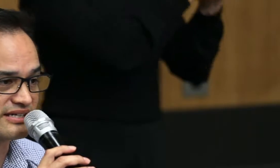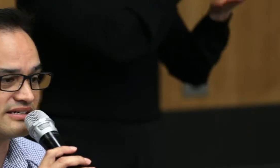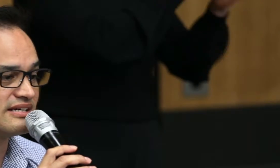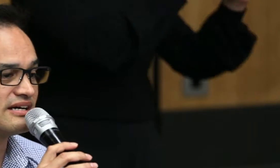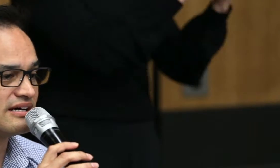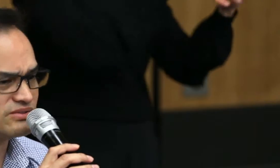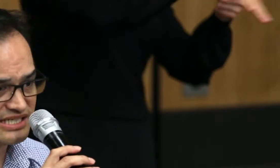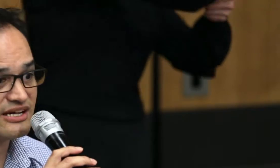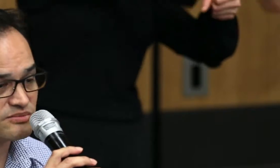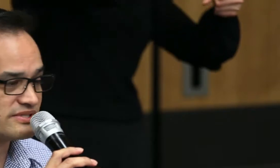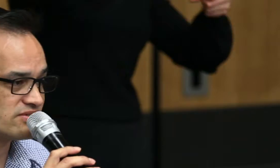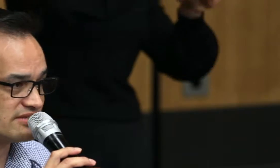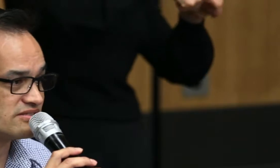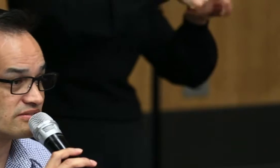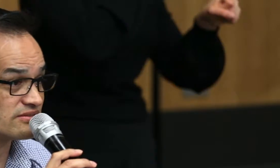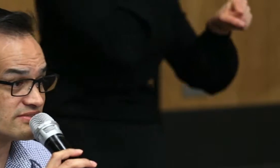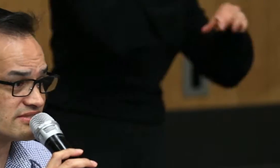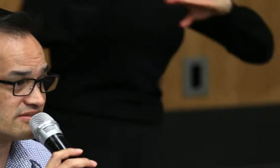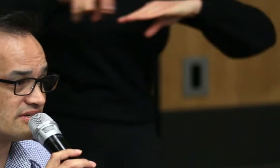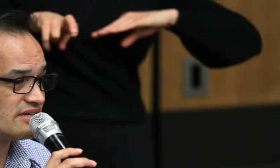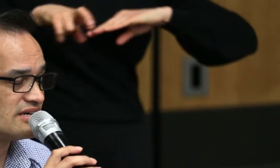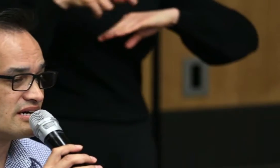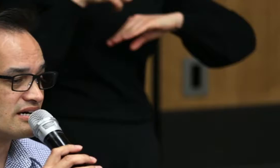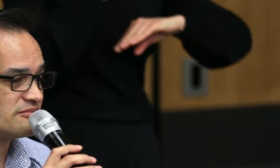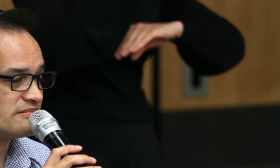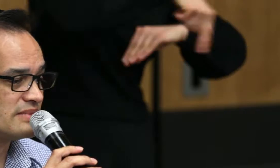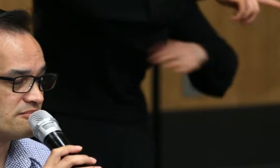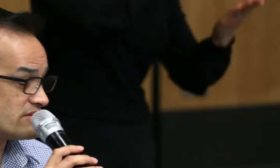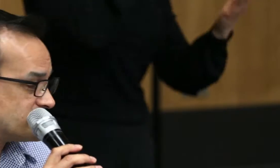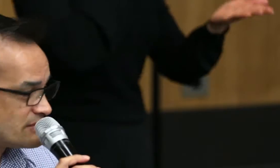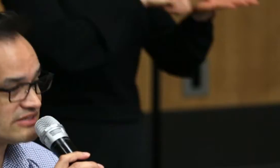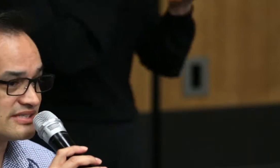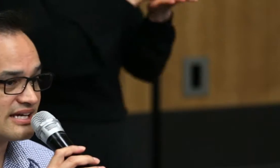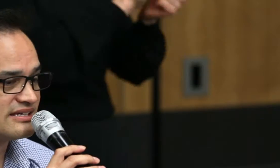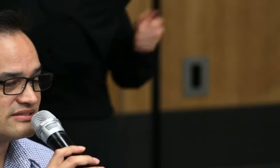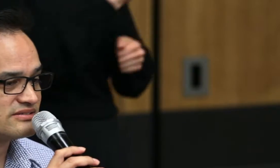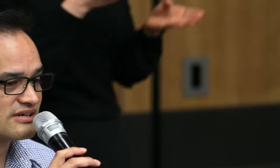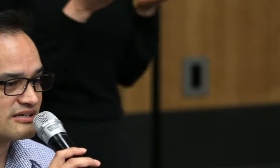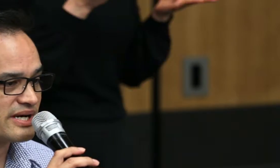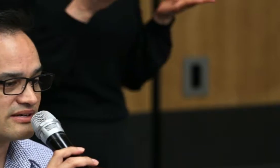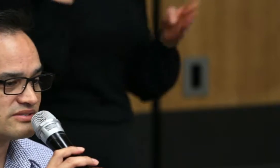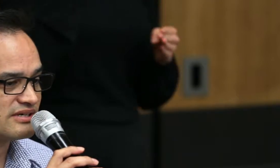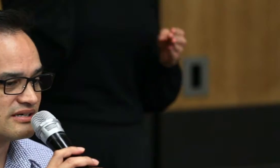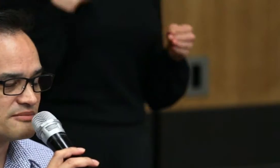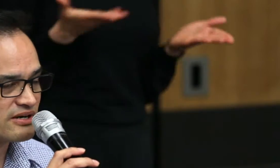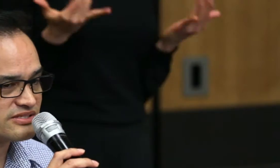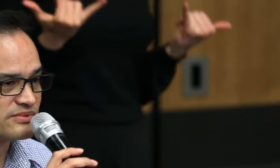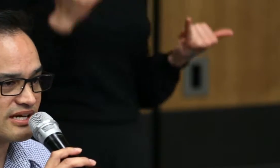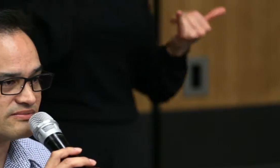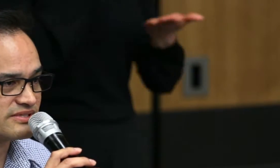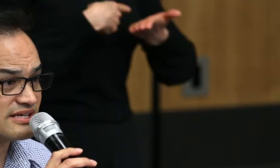our area who need help with transitional services. But the reason I'm here today is to talk about